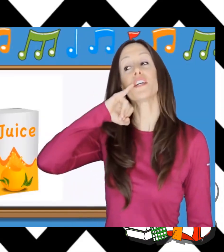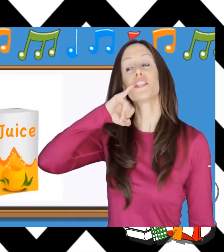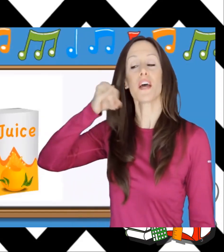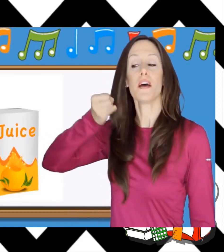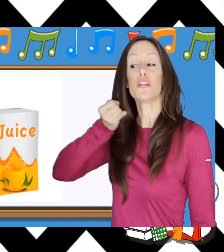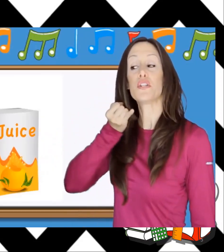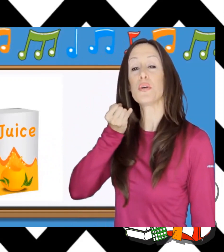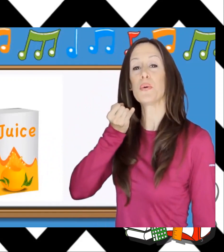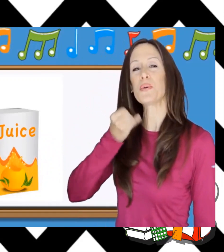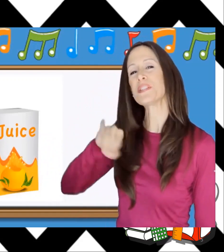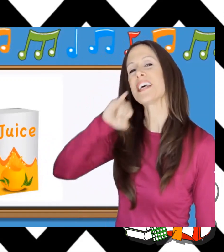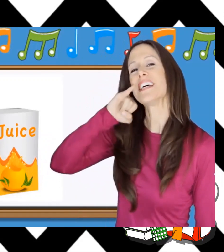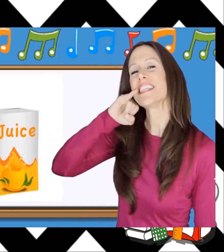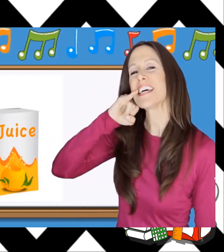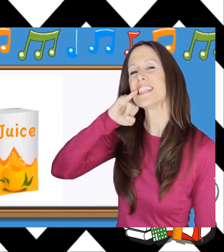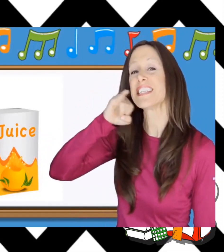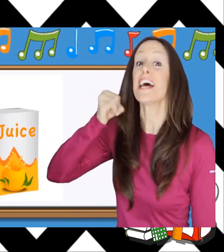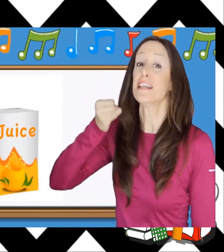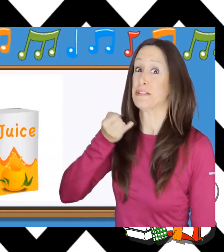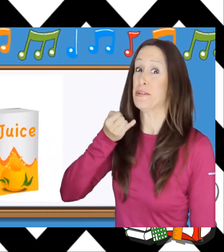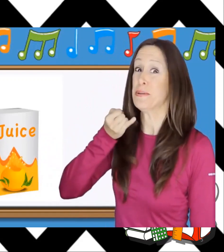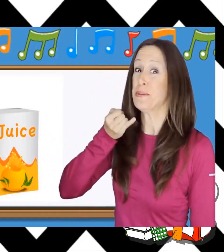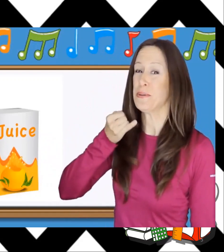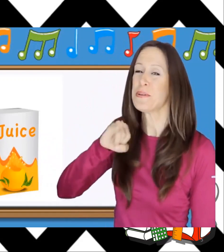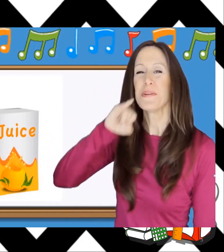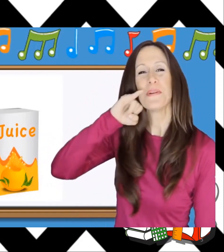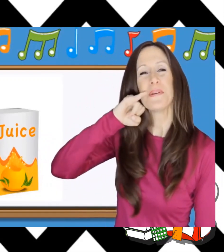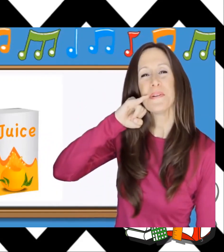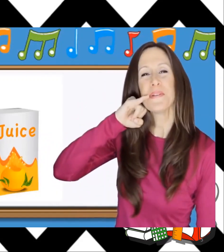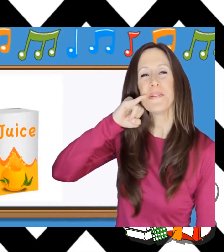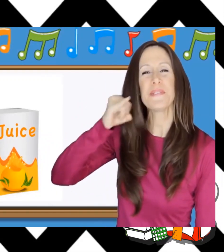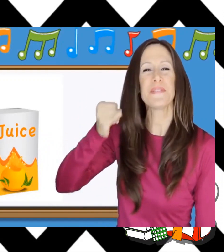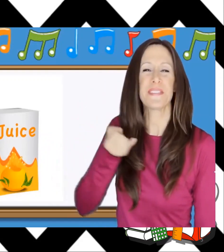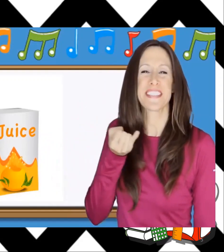for juice,